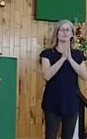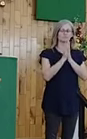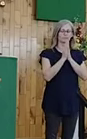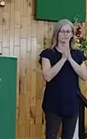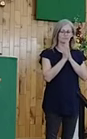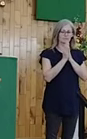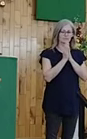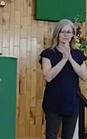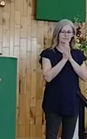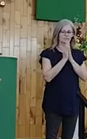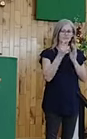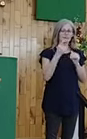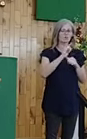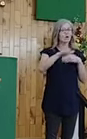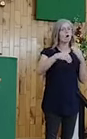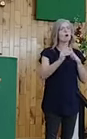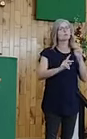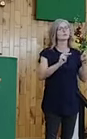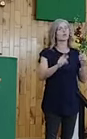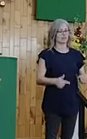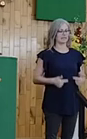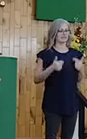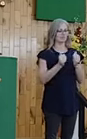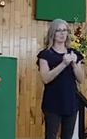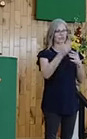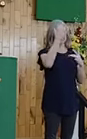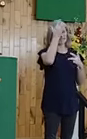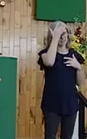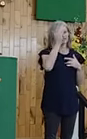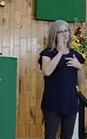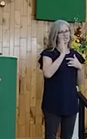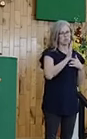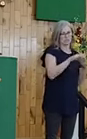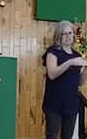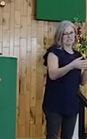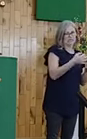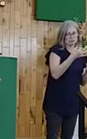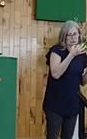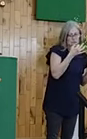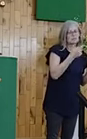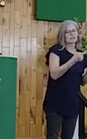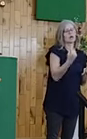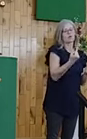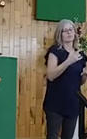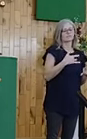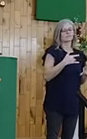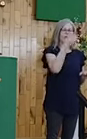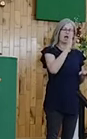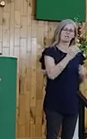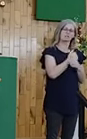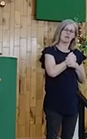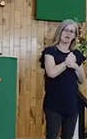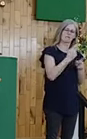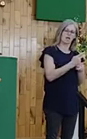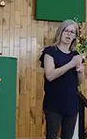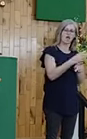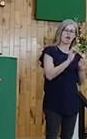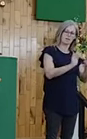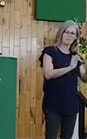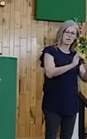our prayer. For all who are living with terminal illness, that they always feel God's love, care, and